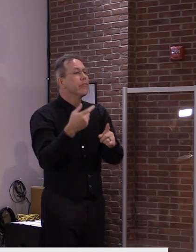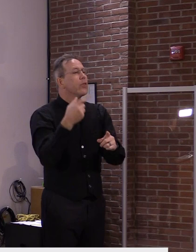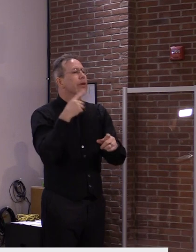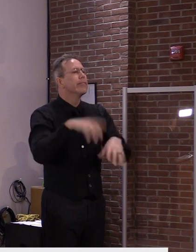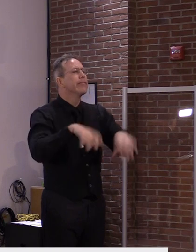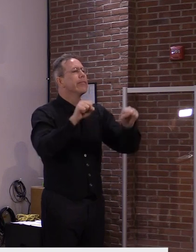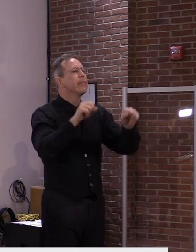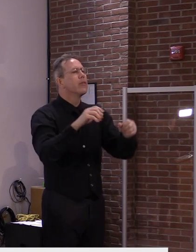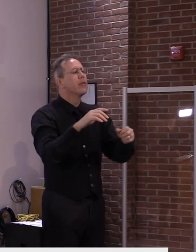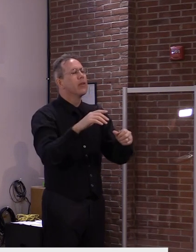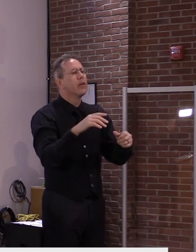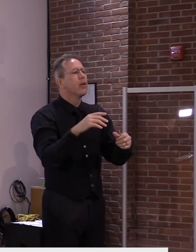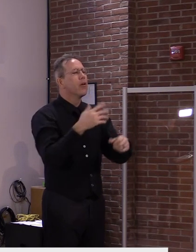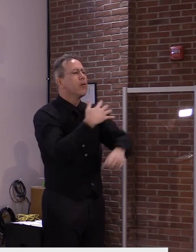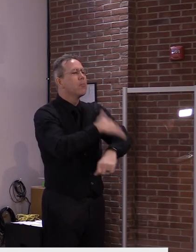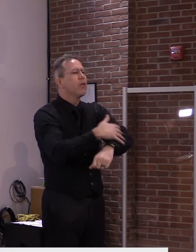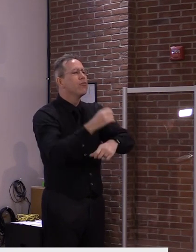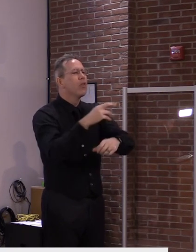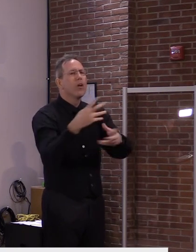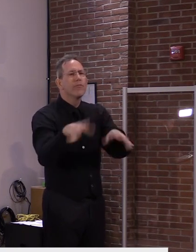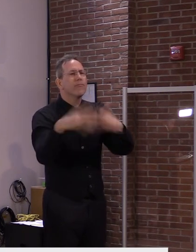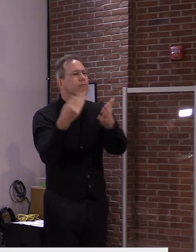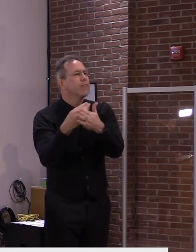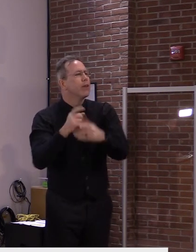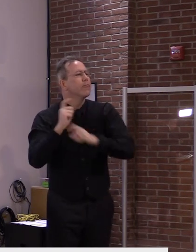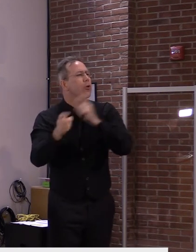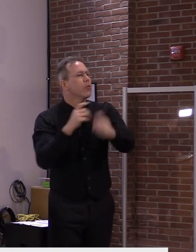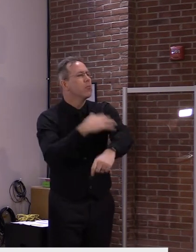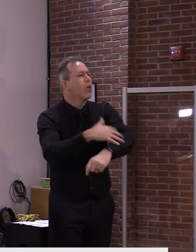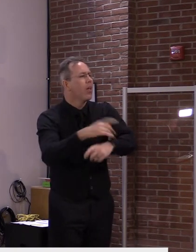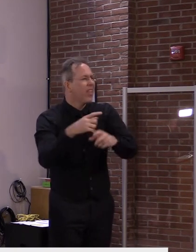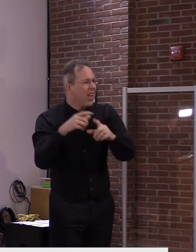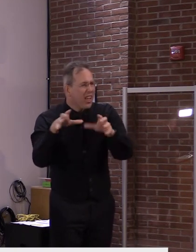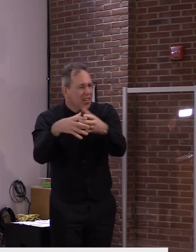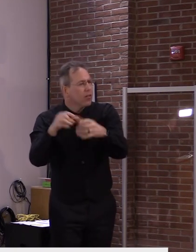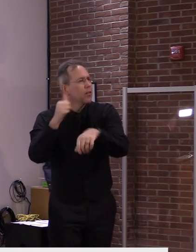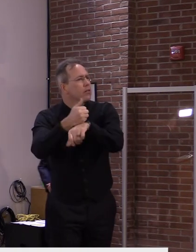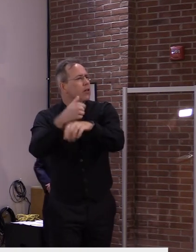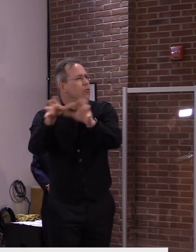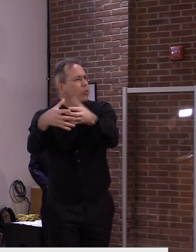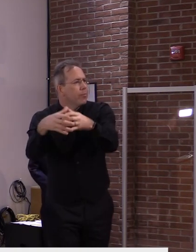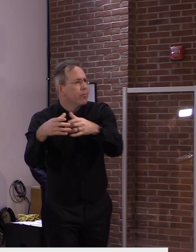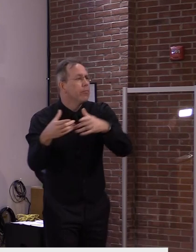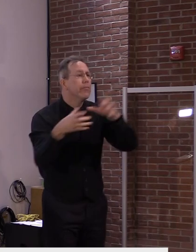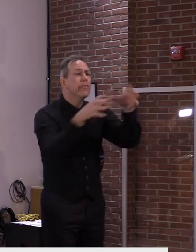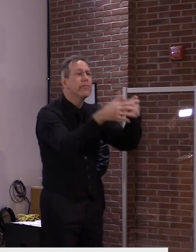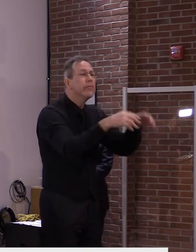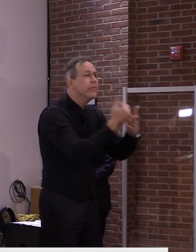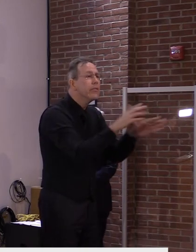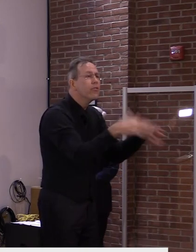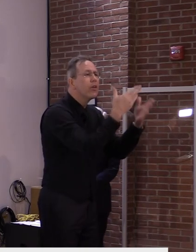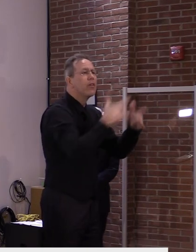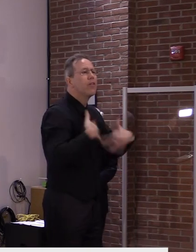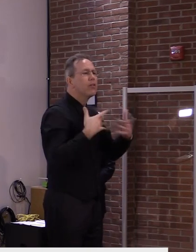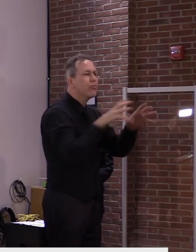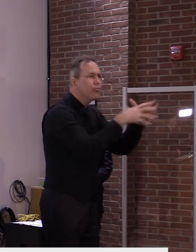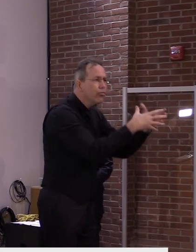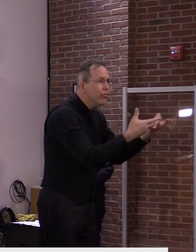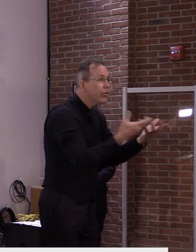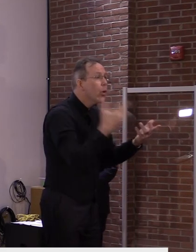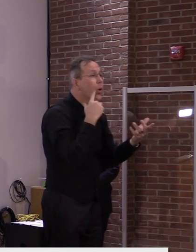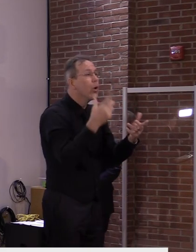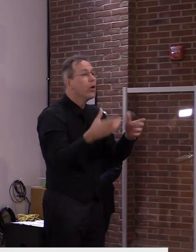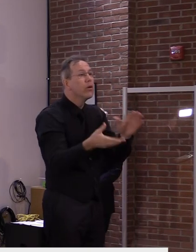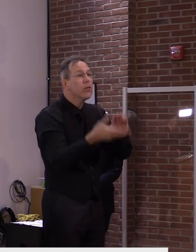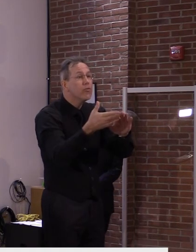sites. Some have the ability and are licensed to actually operate as a restaurant. Some